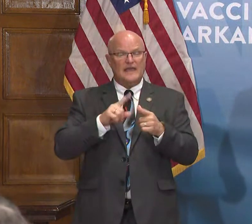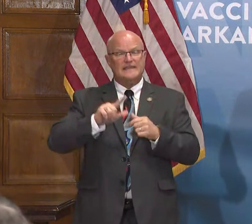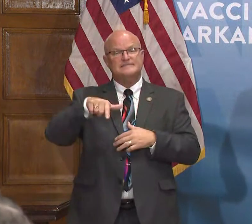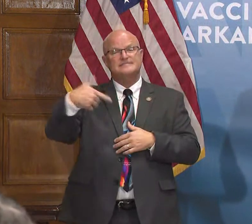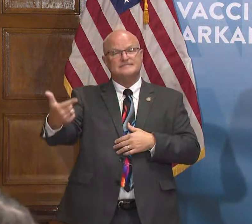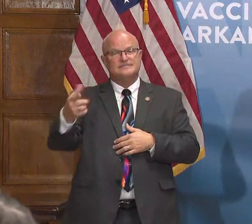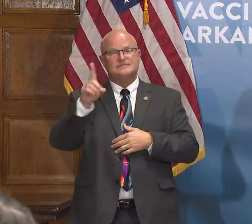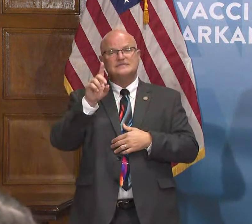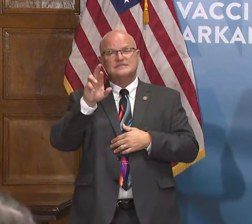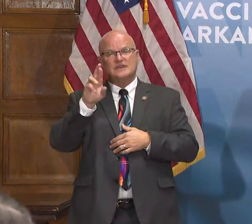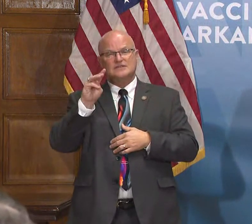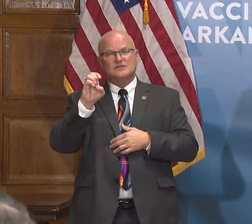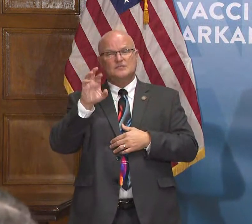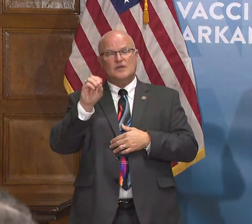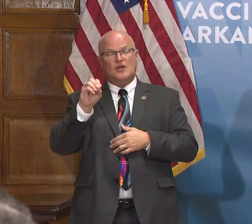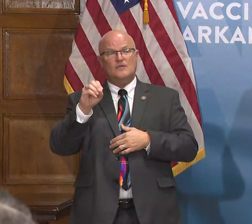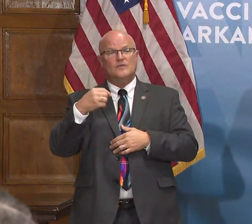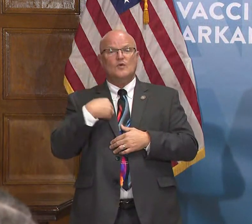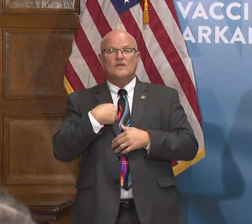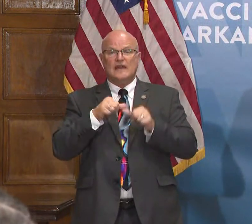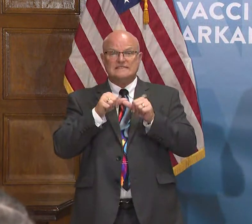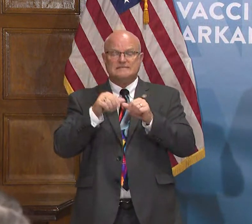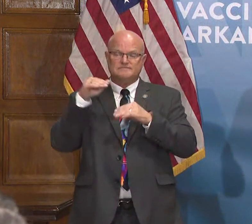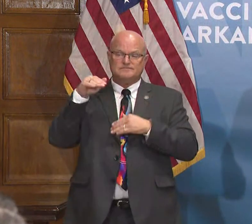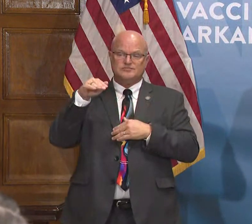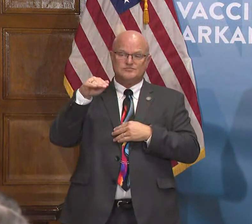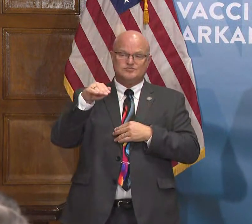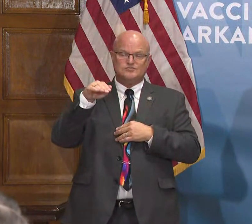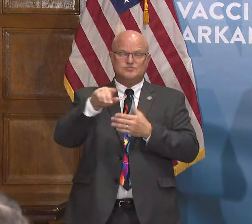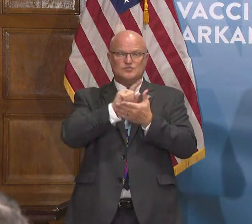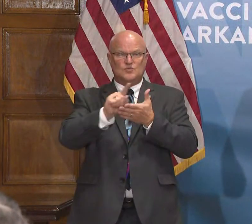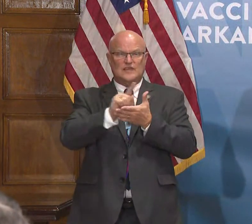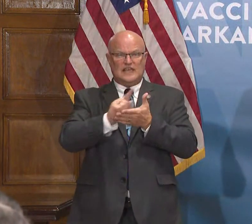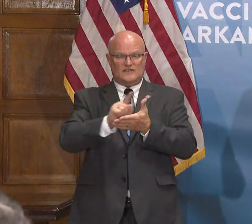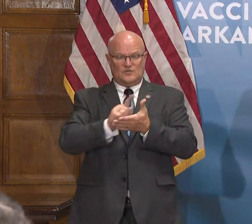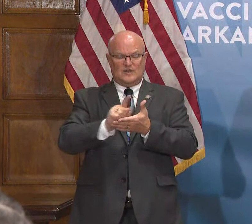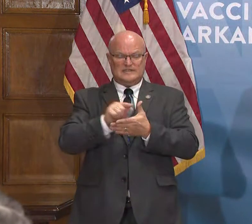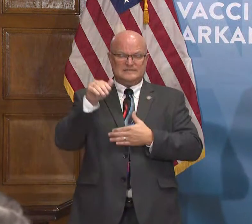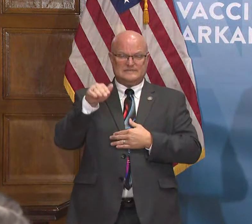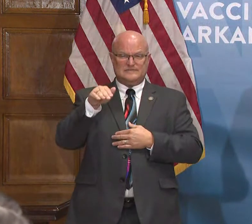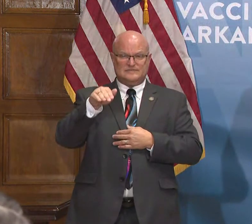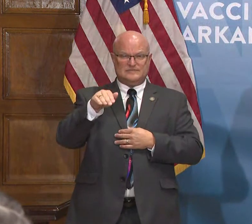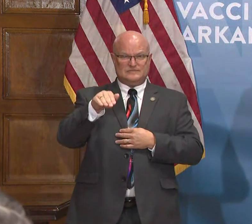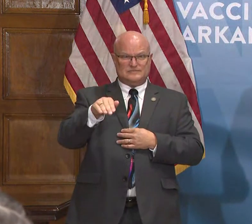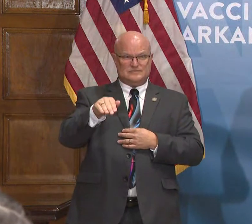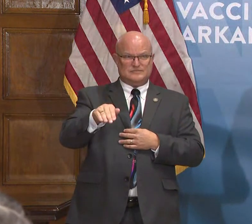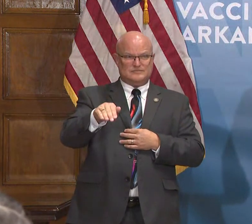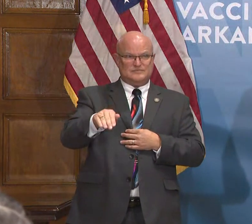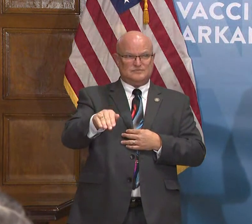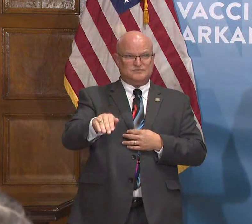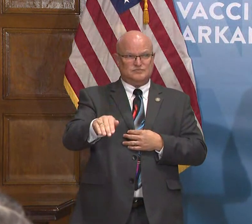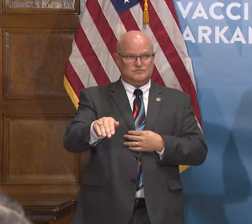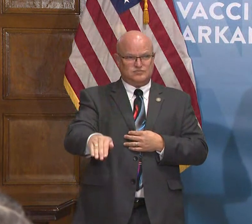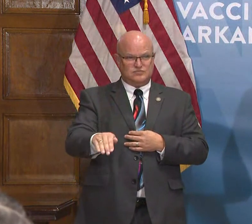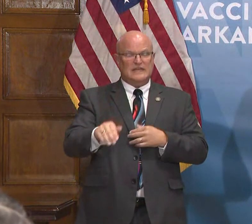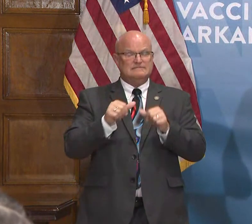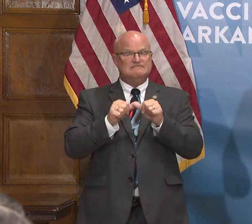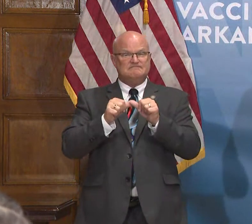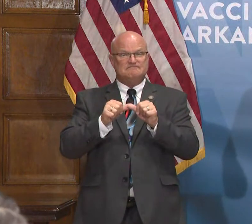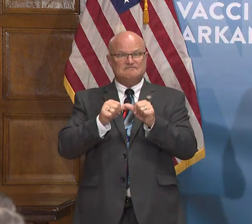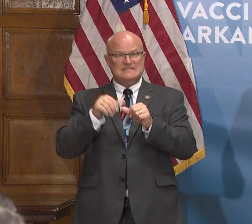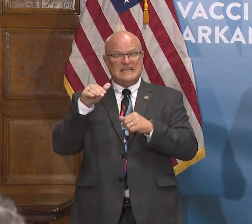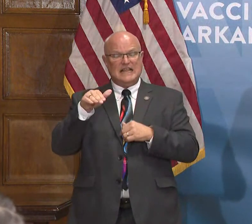can comment, but we've had a steady decline week after week after week. And so it has been a